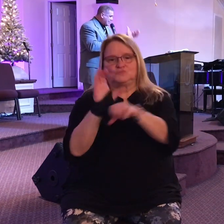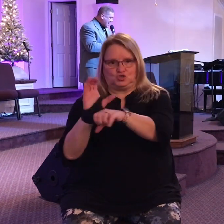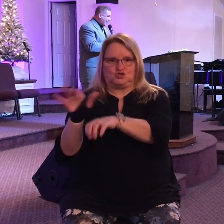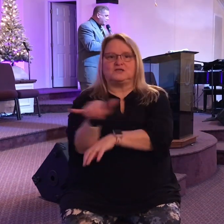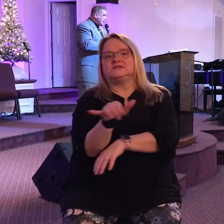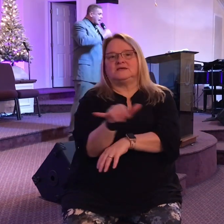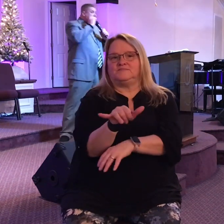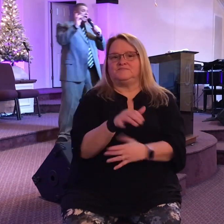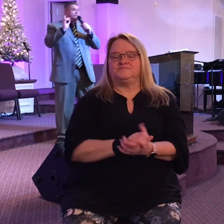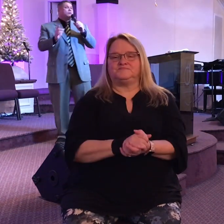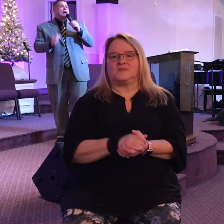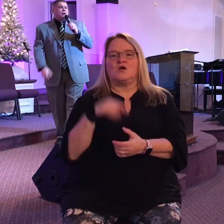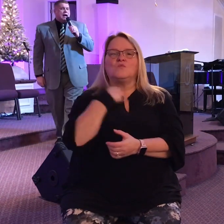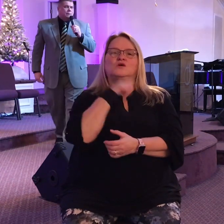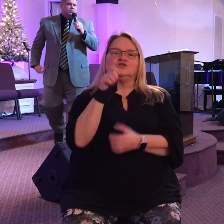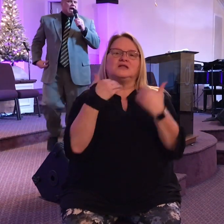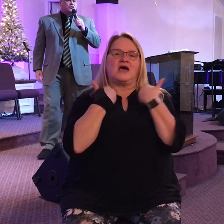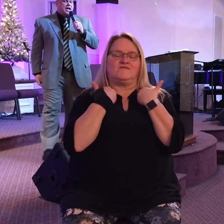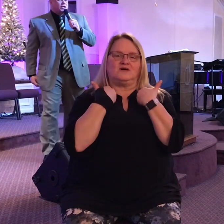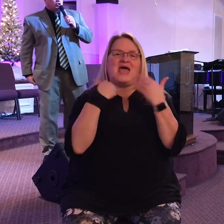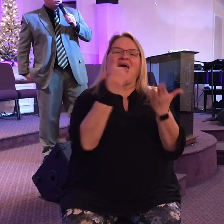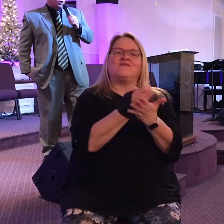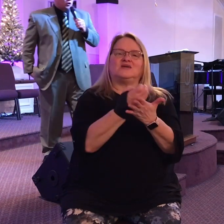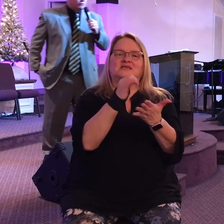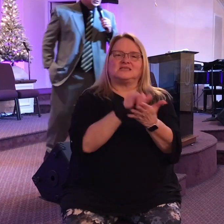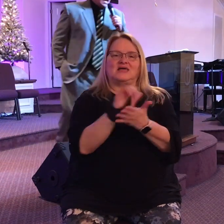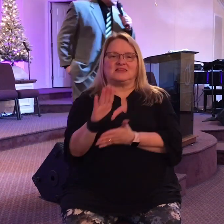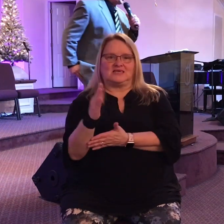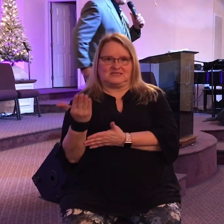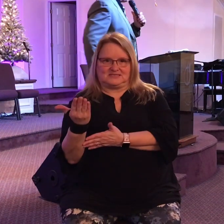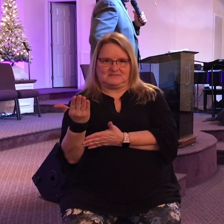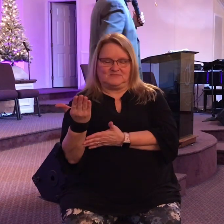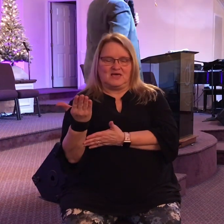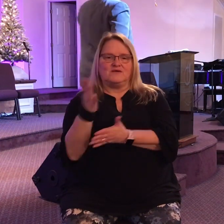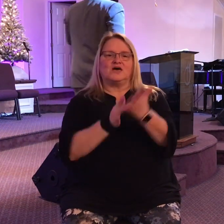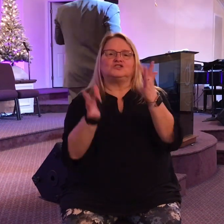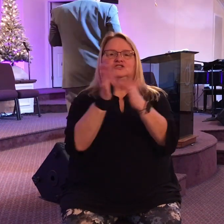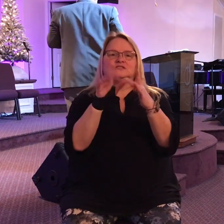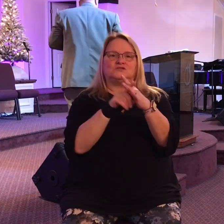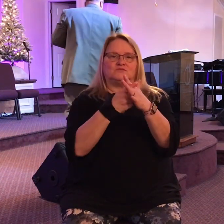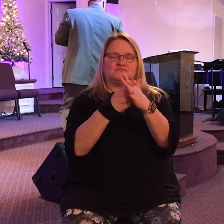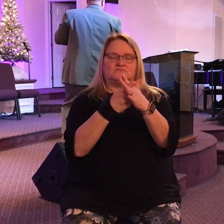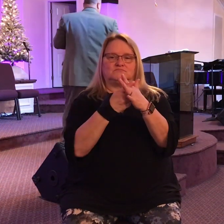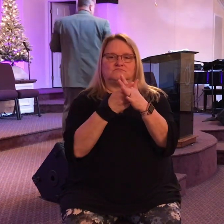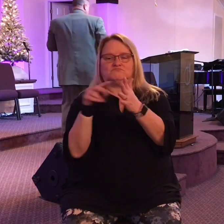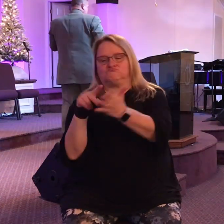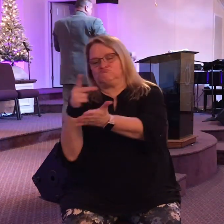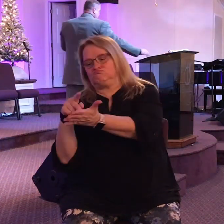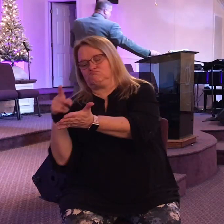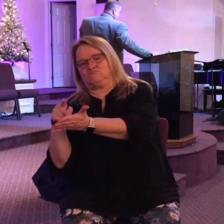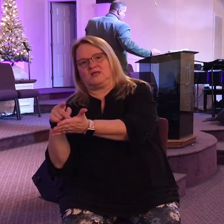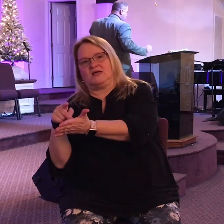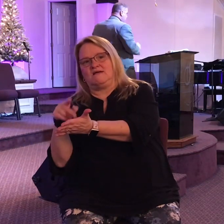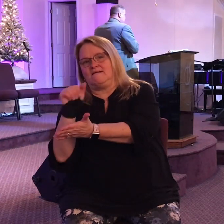Jesus began. Now, if you have your Bibles, I challenge you to turn over to Acts chapter 29.